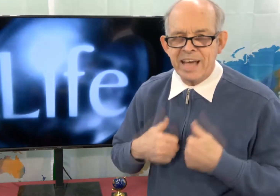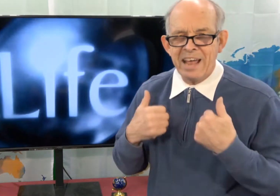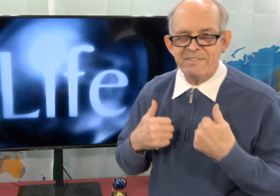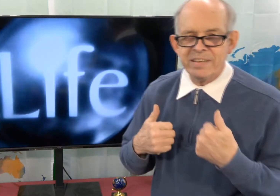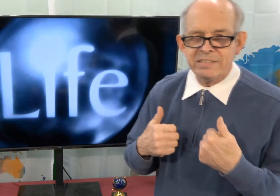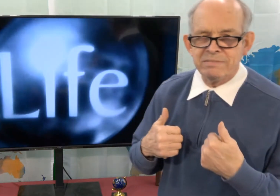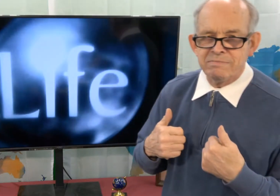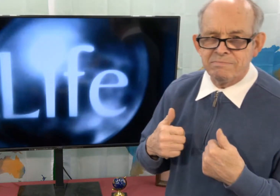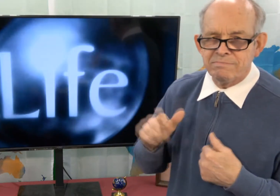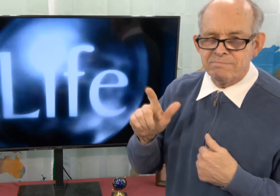Life.